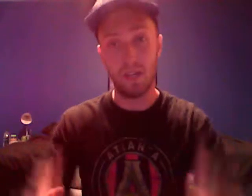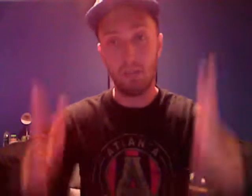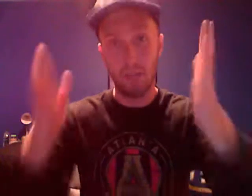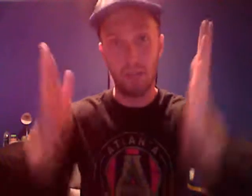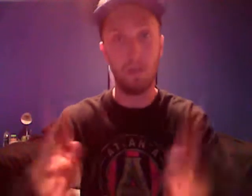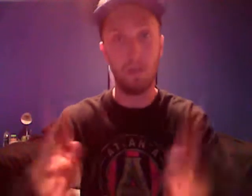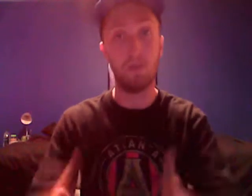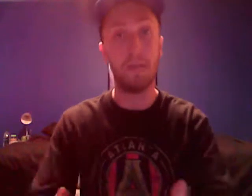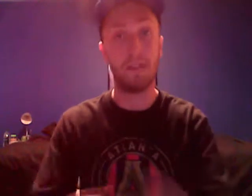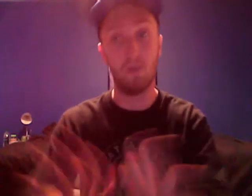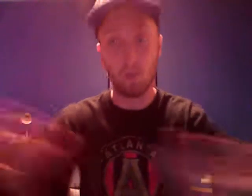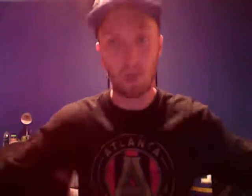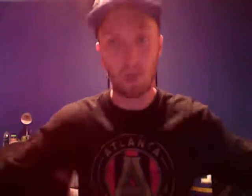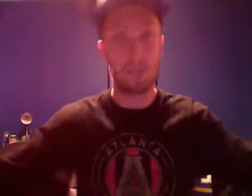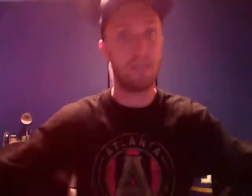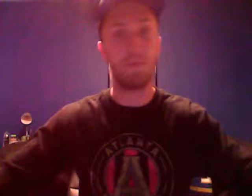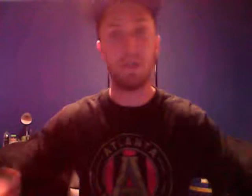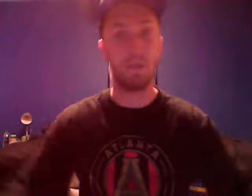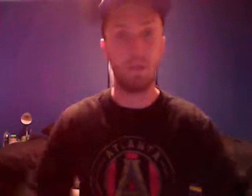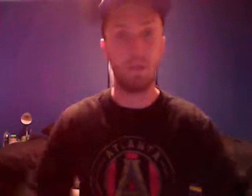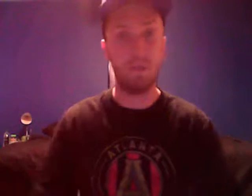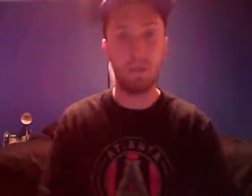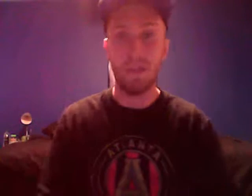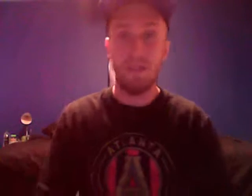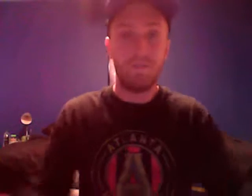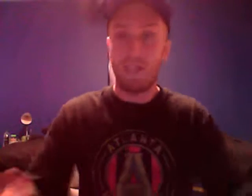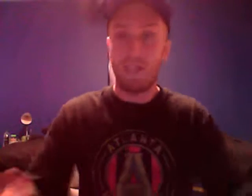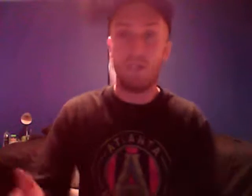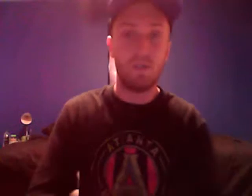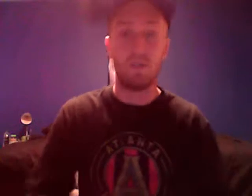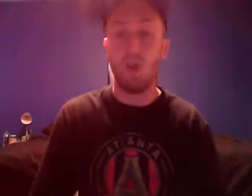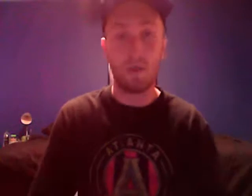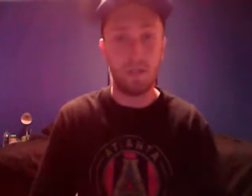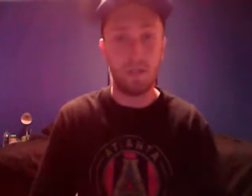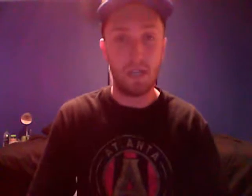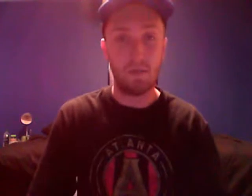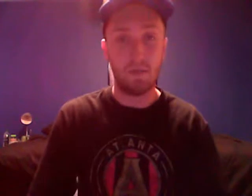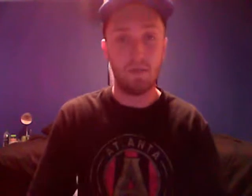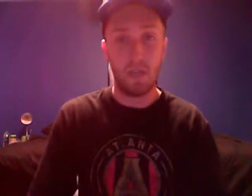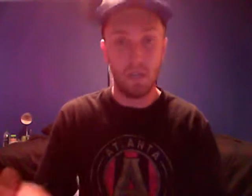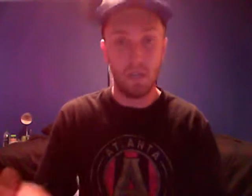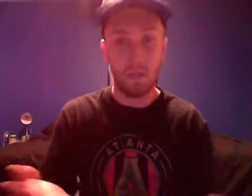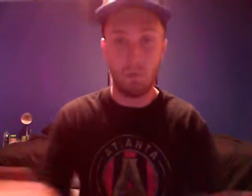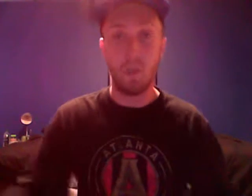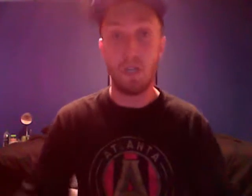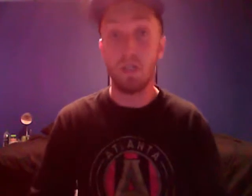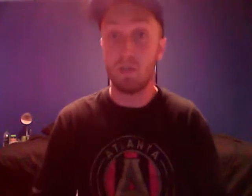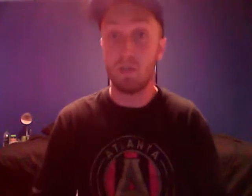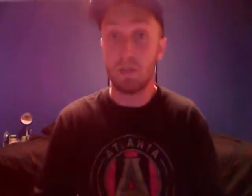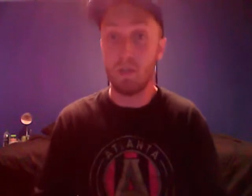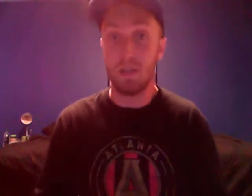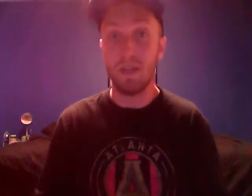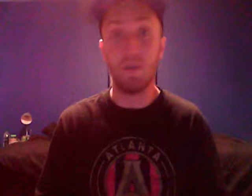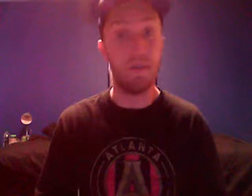not being the leader back there, organizing everybody else in the defense. He just looks lost at times. And when you're supposed to be the leader in the